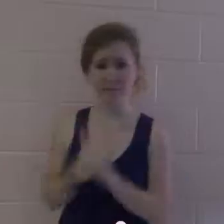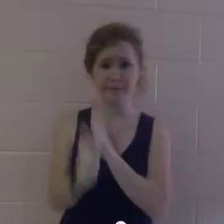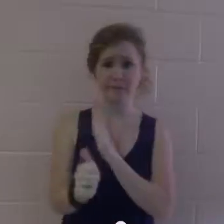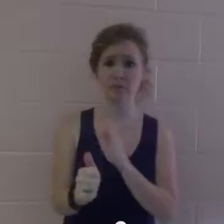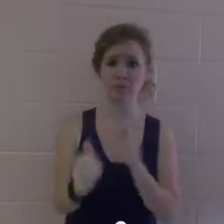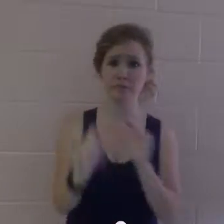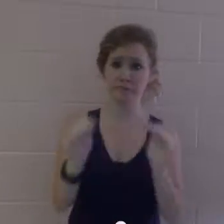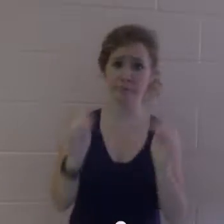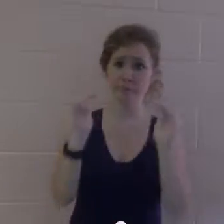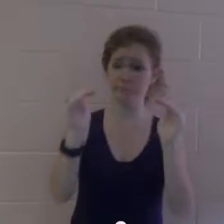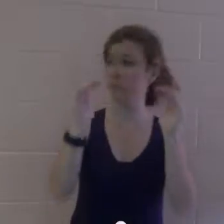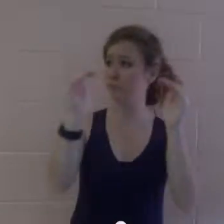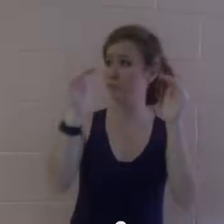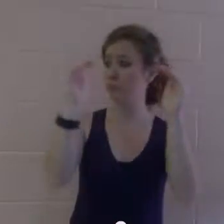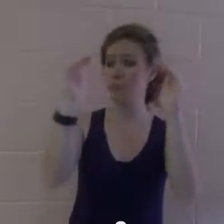they're quite skilled at